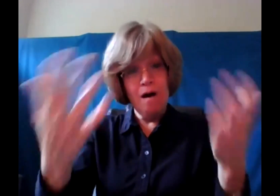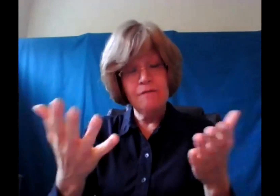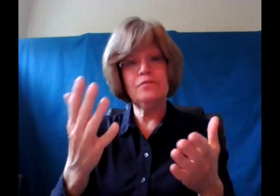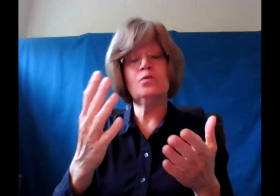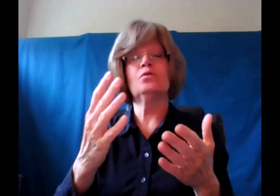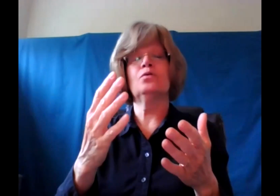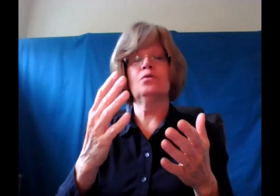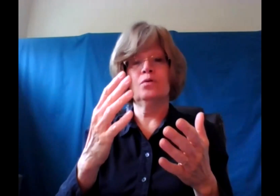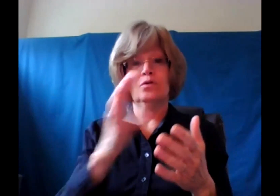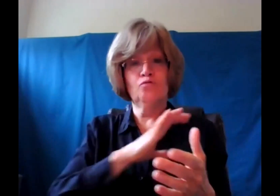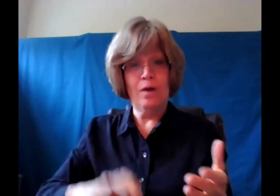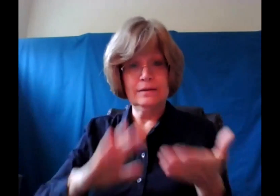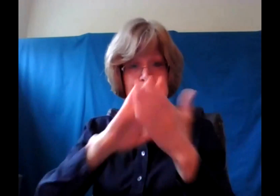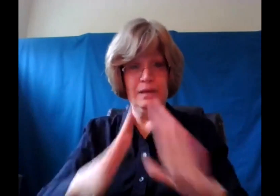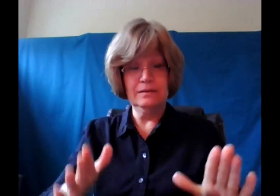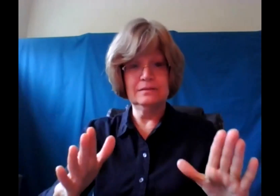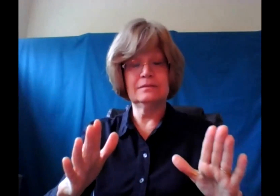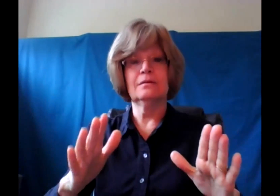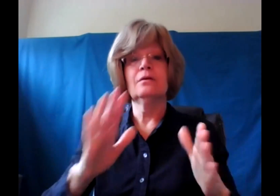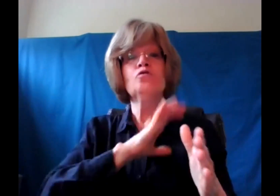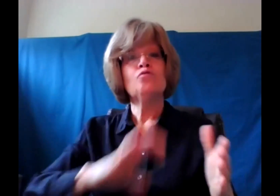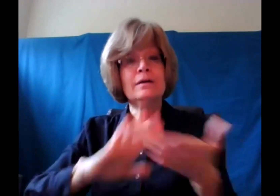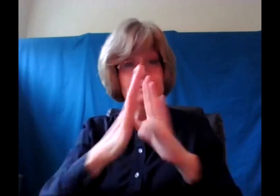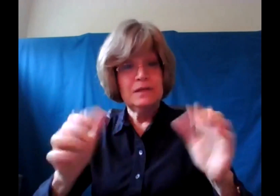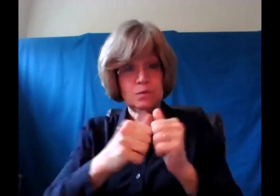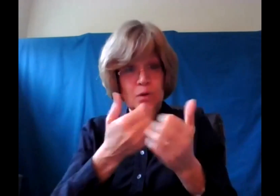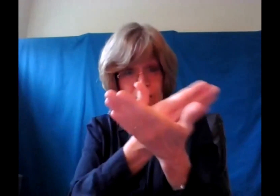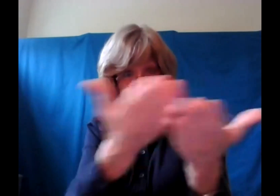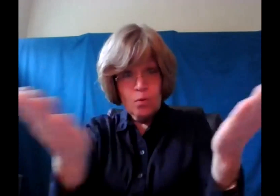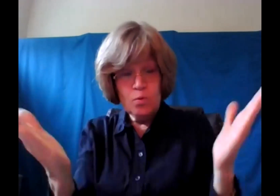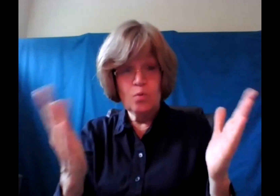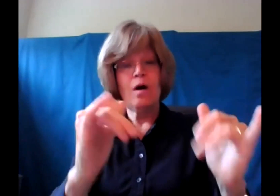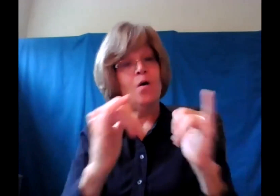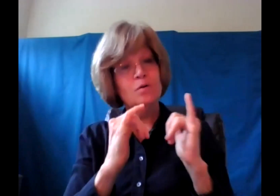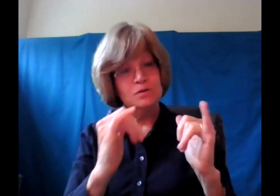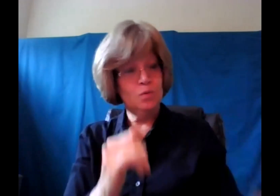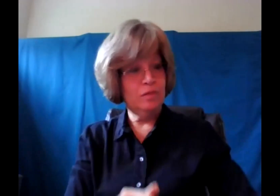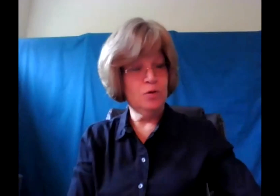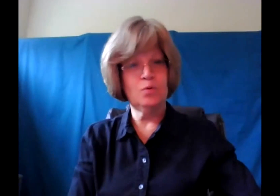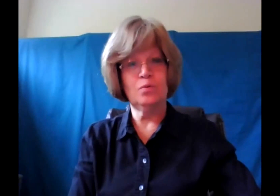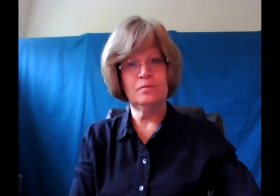words and signs of peace. Peace of Christ be with each and every one of you.